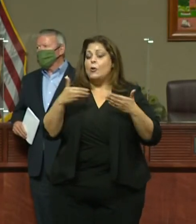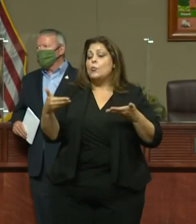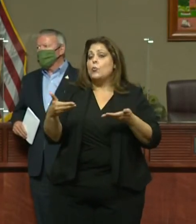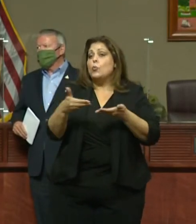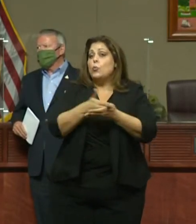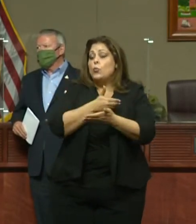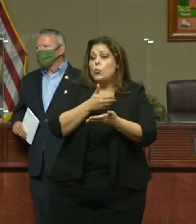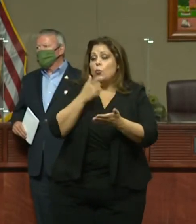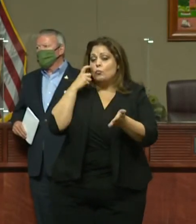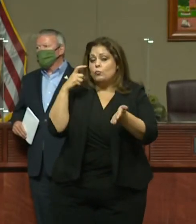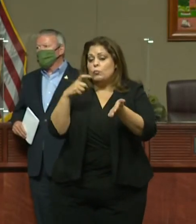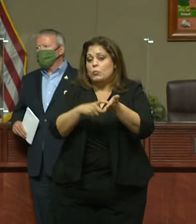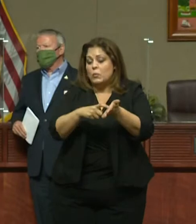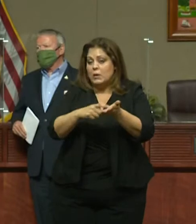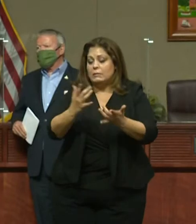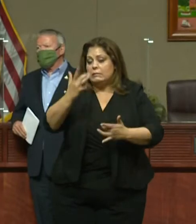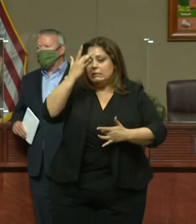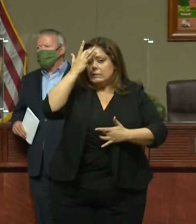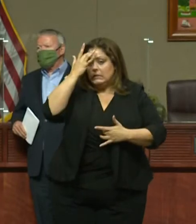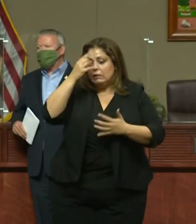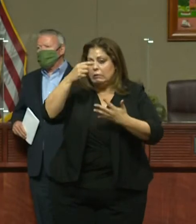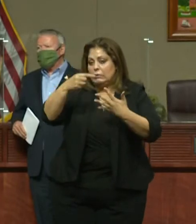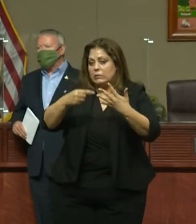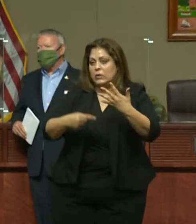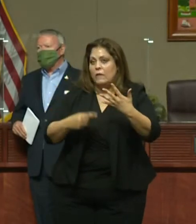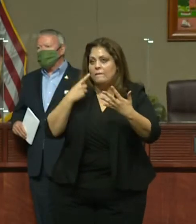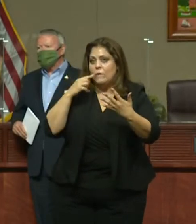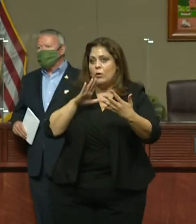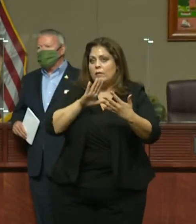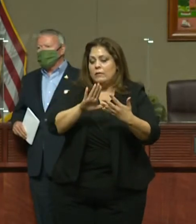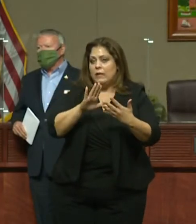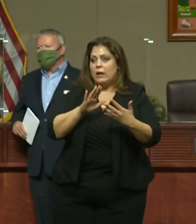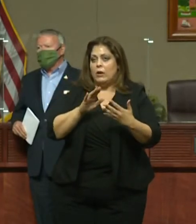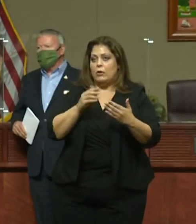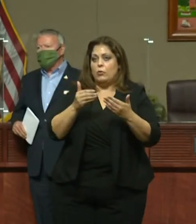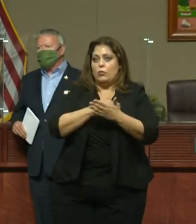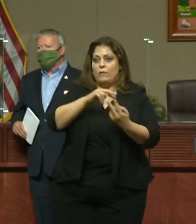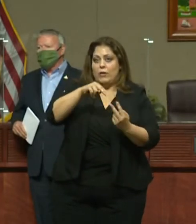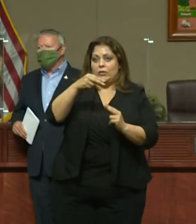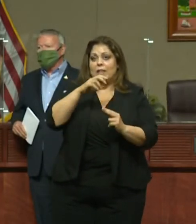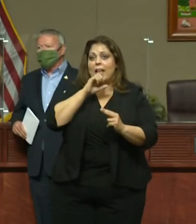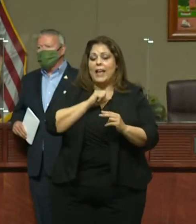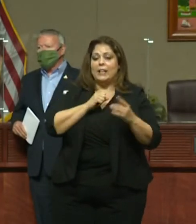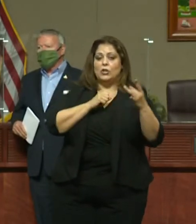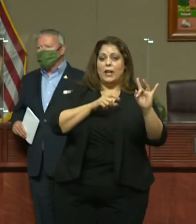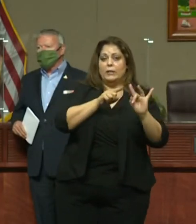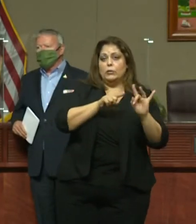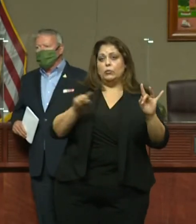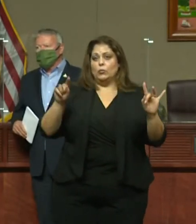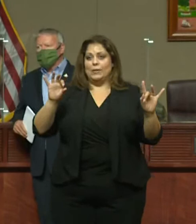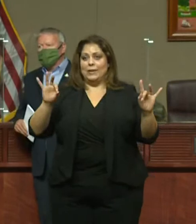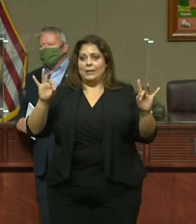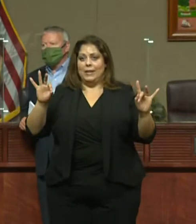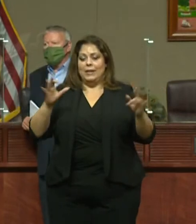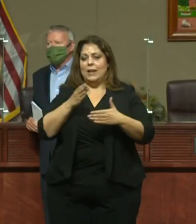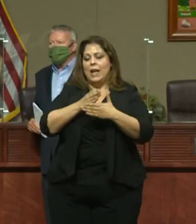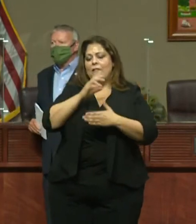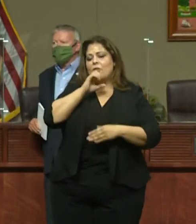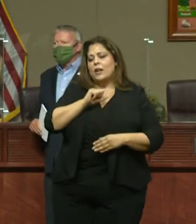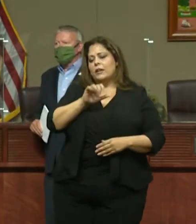symptoms for these breakthrough cases. The age ranges for these are 18 to 99, with the median